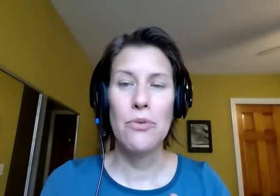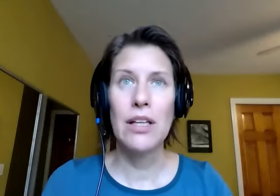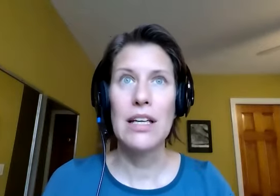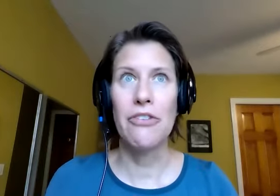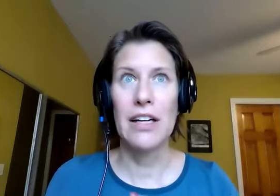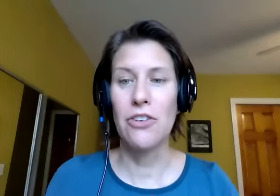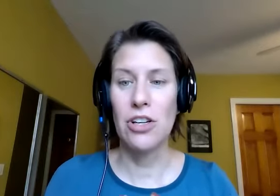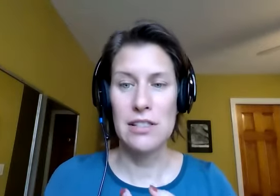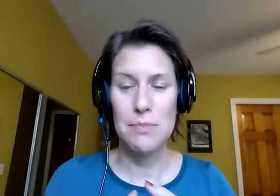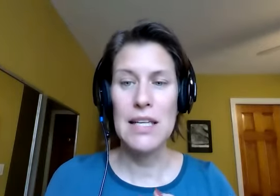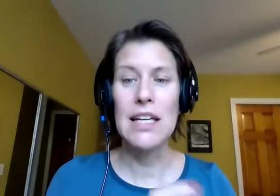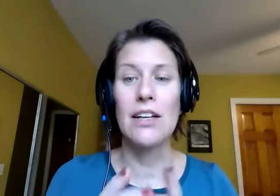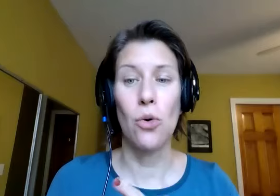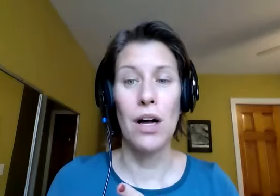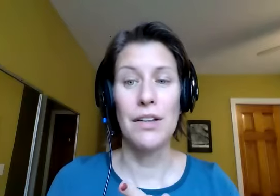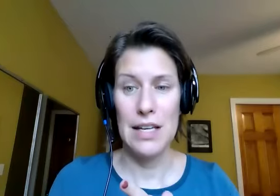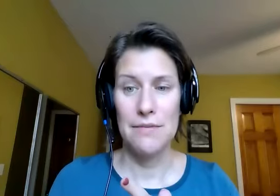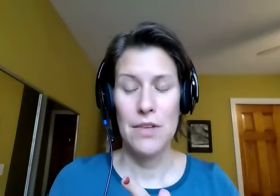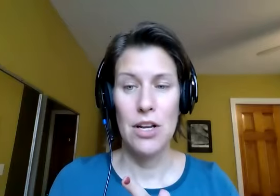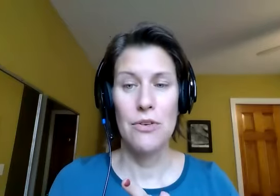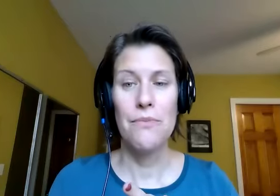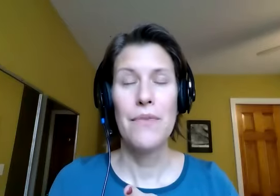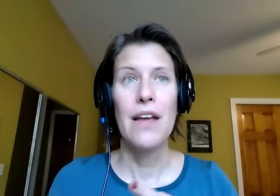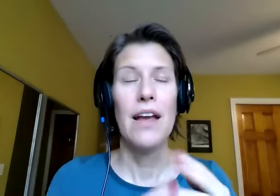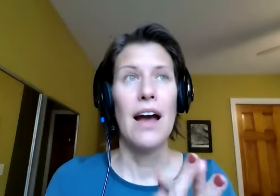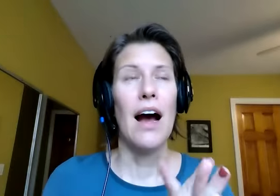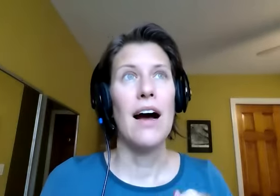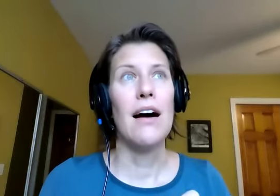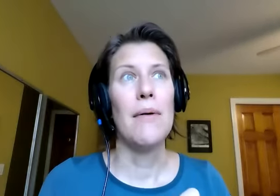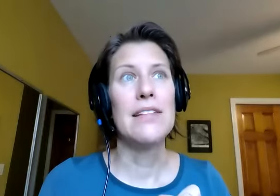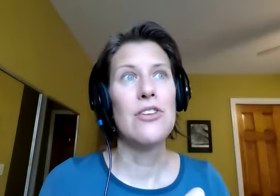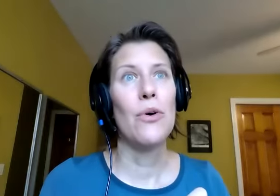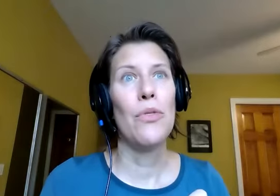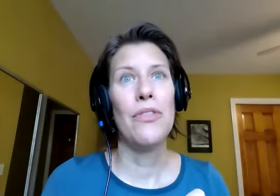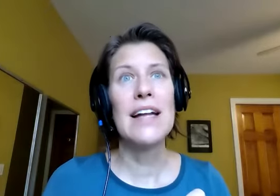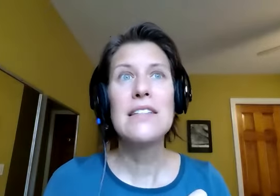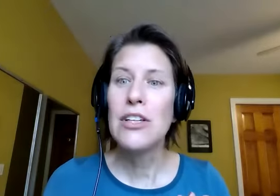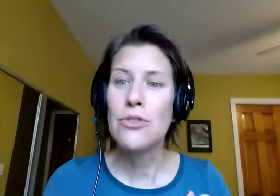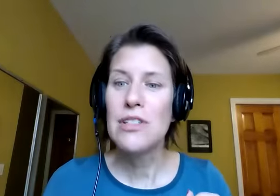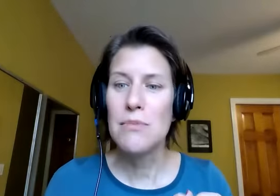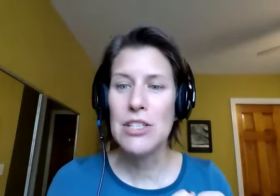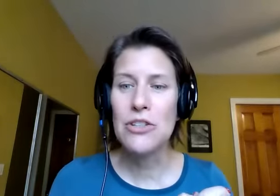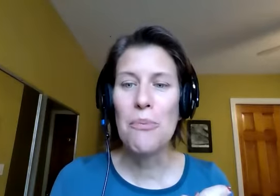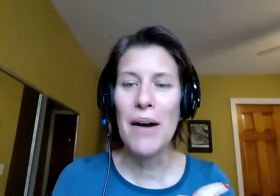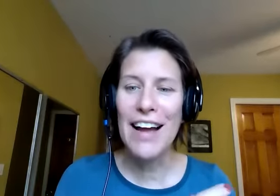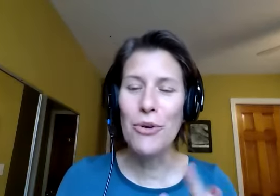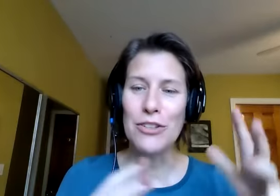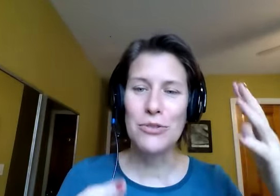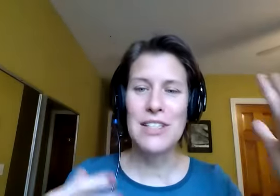really effective on speed and quality, you know? Uh, and so that's of interest to me too, but when you're doing